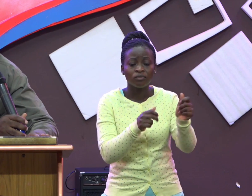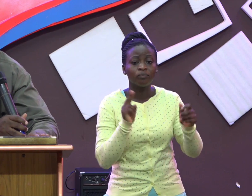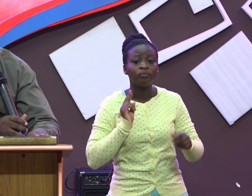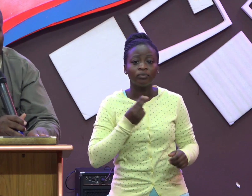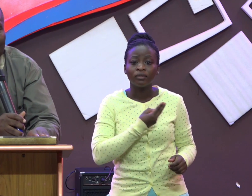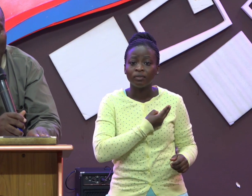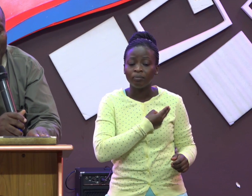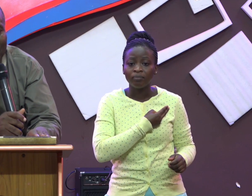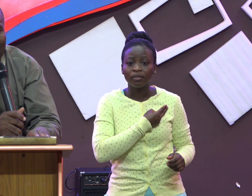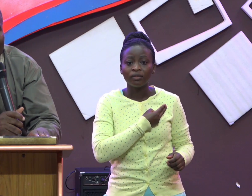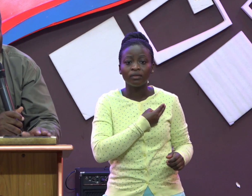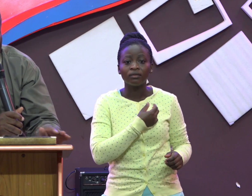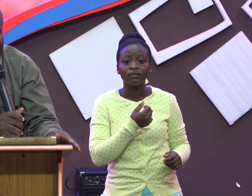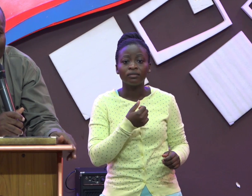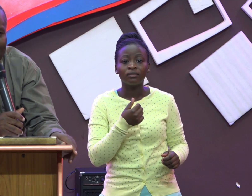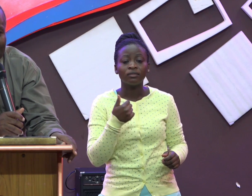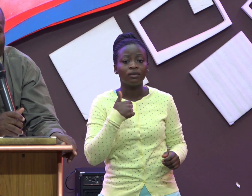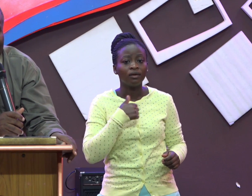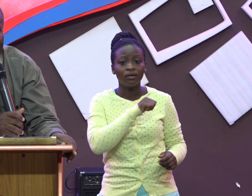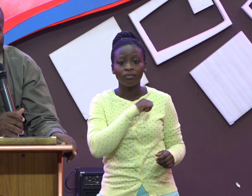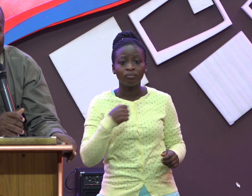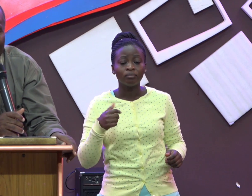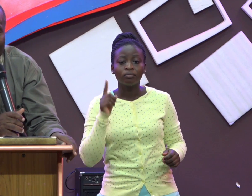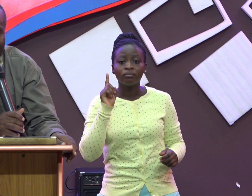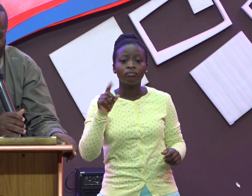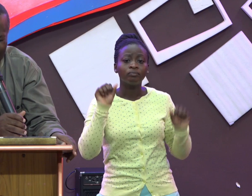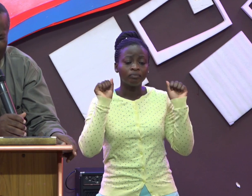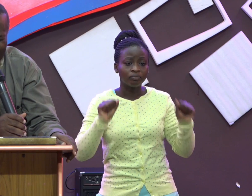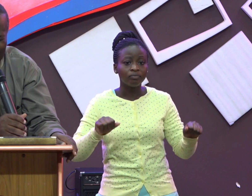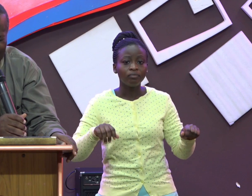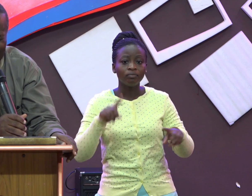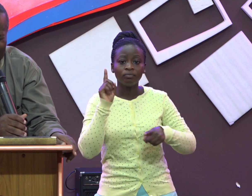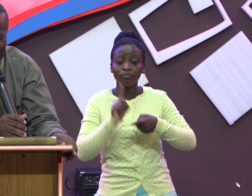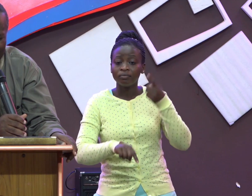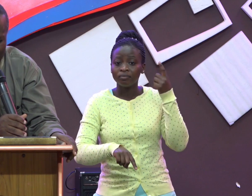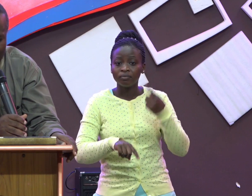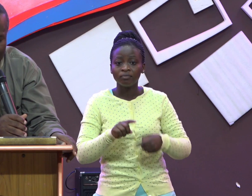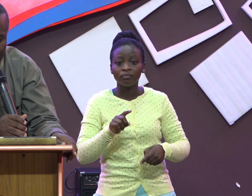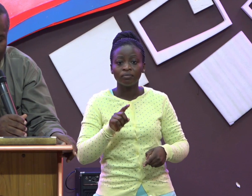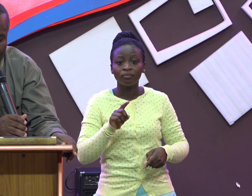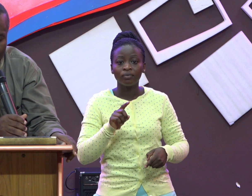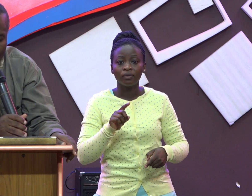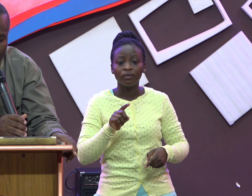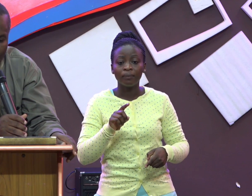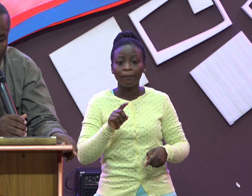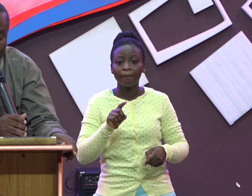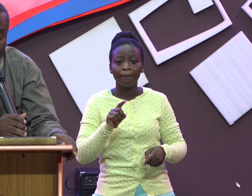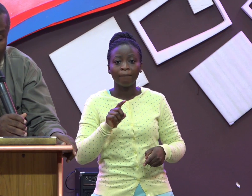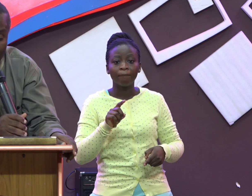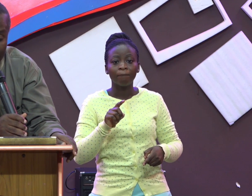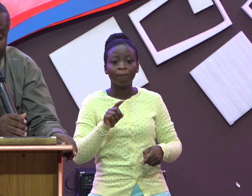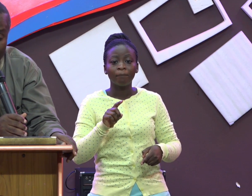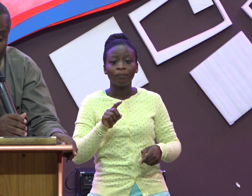can overcome many things. Obulamu ne butambula nga bwa ddembe. And life is free. Naye byonna bisinziira nnyo. But all that depends.